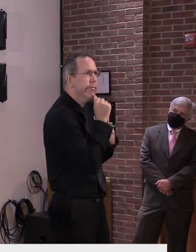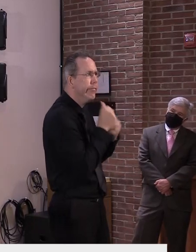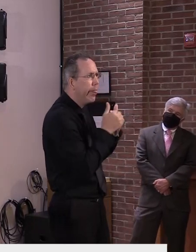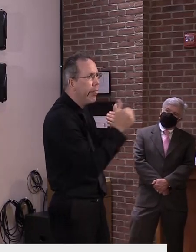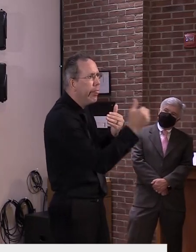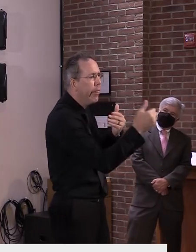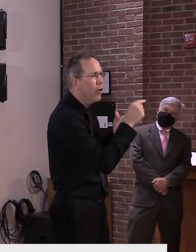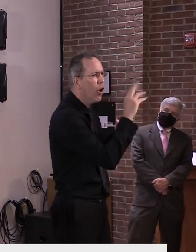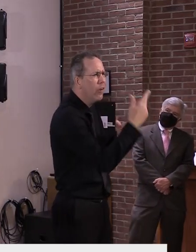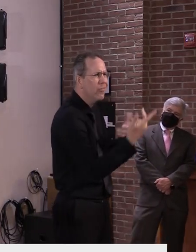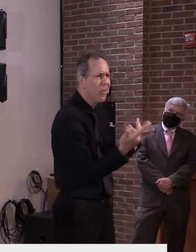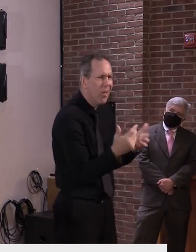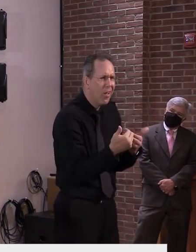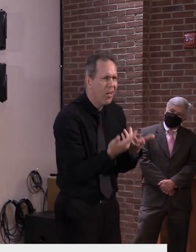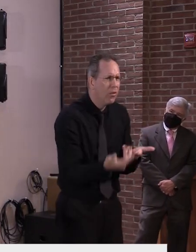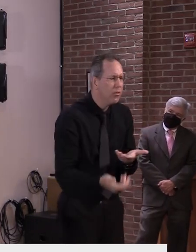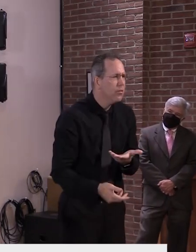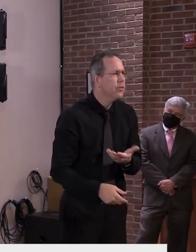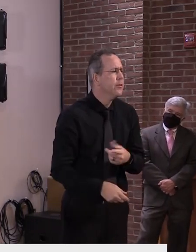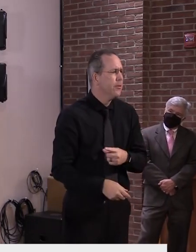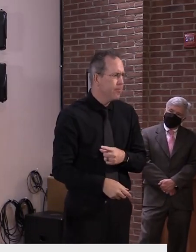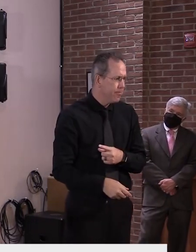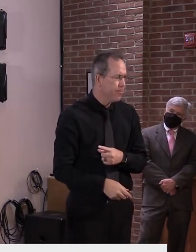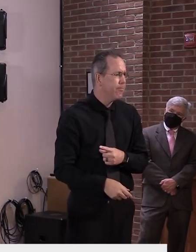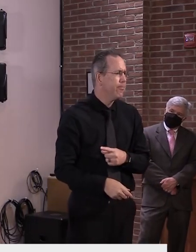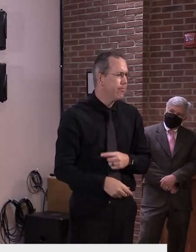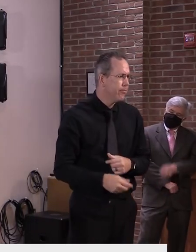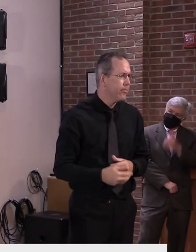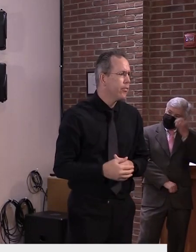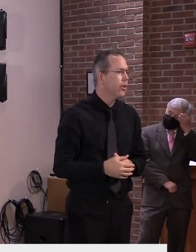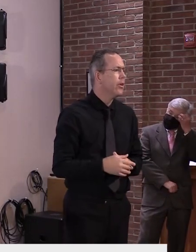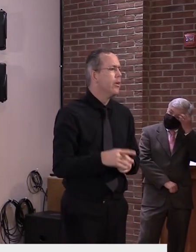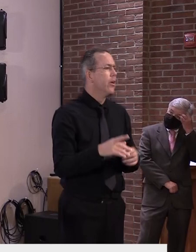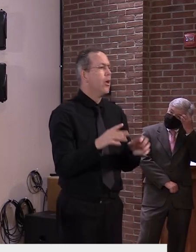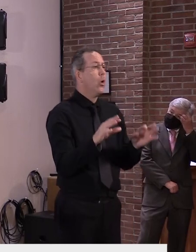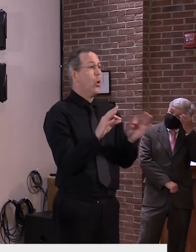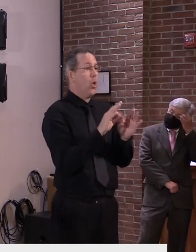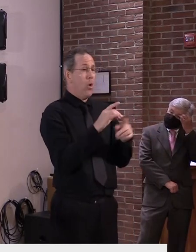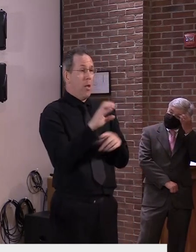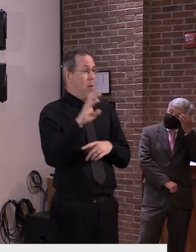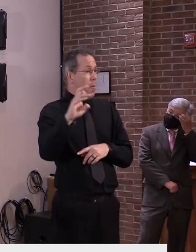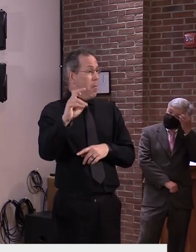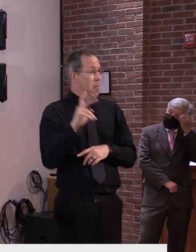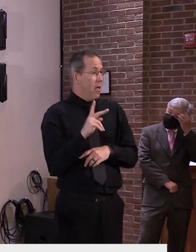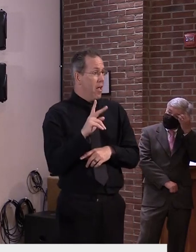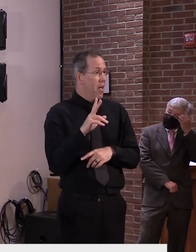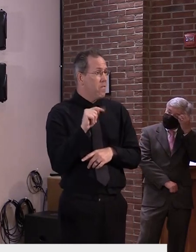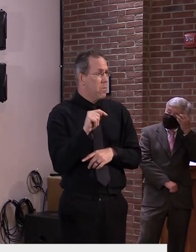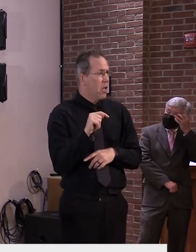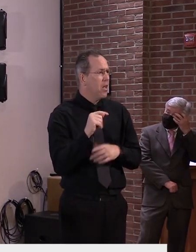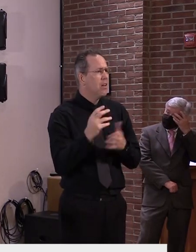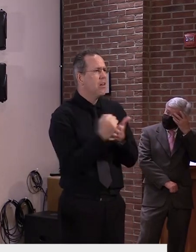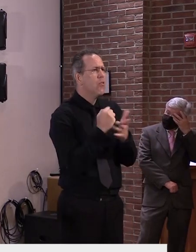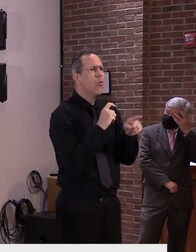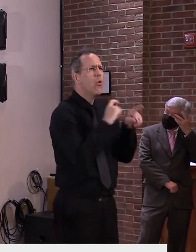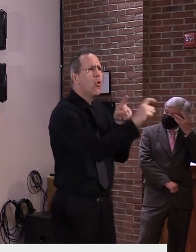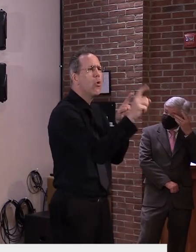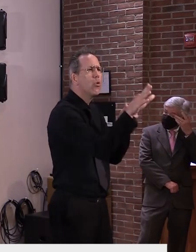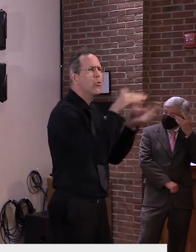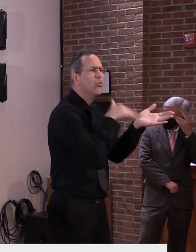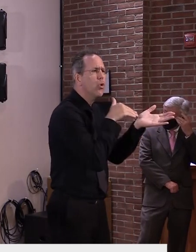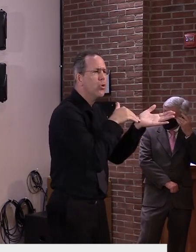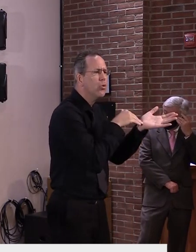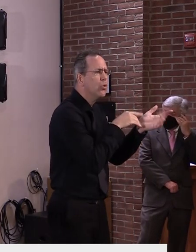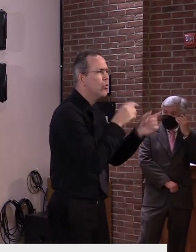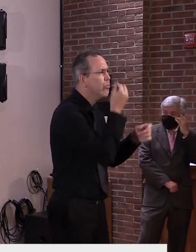in preparation for day 7, call your healthcare provider and say, I'd like to have a test on day 7.